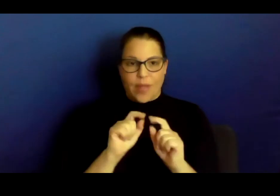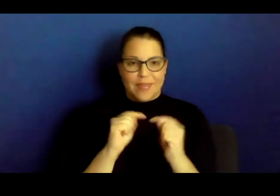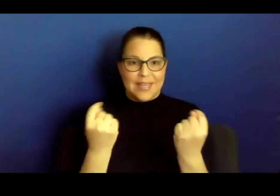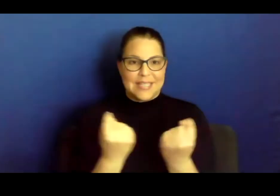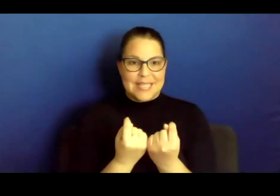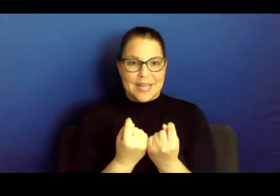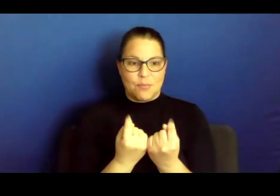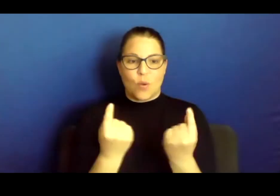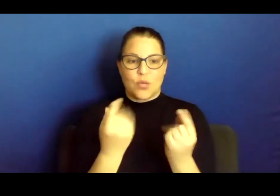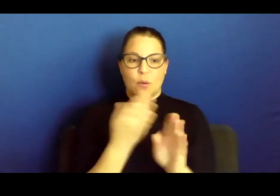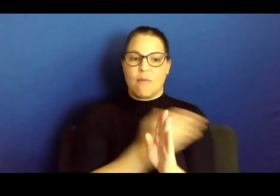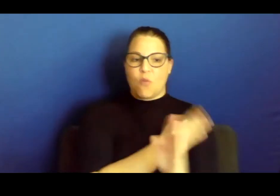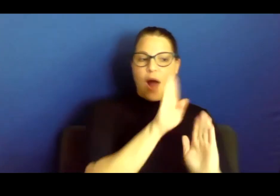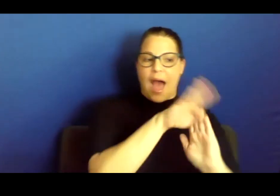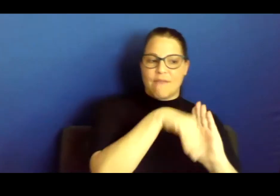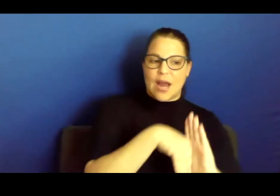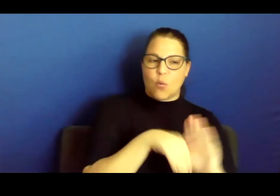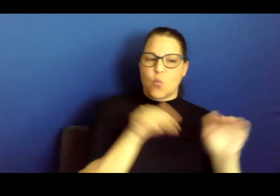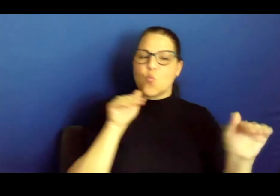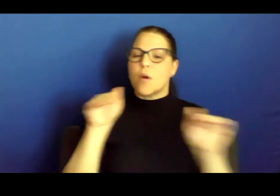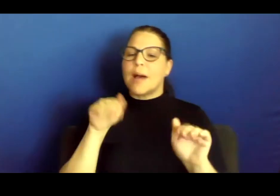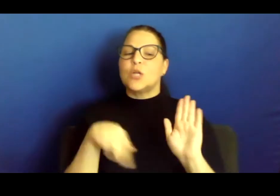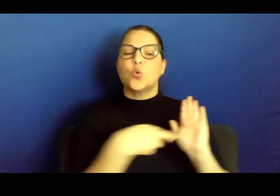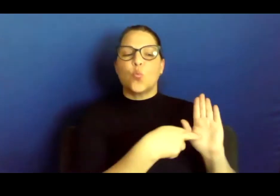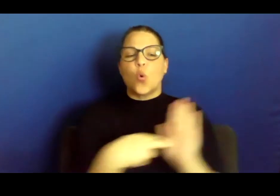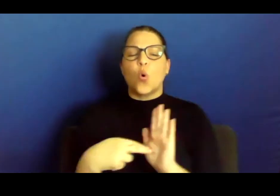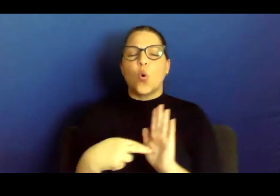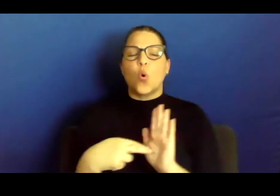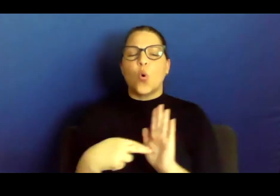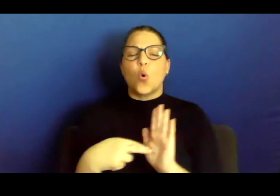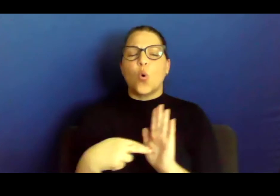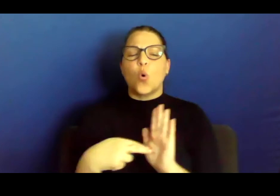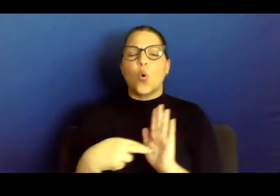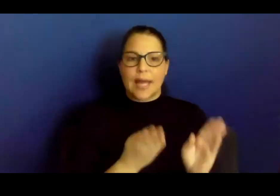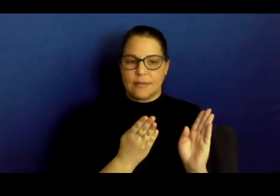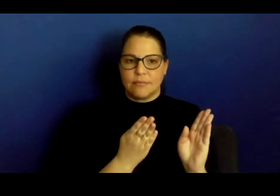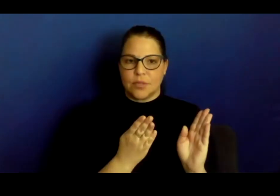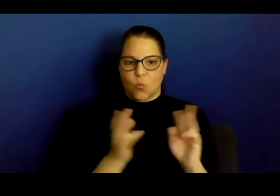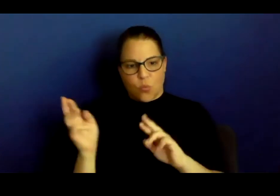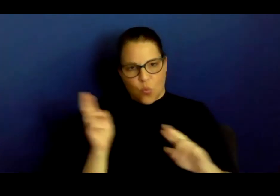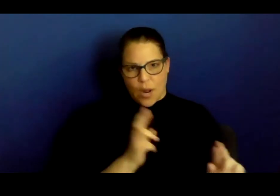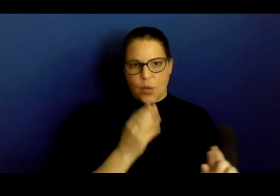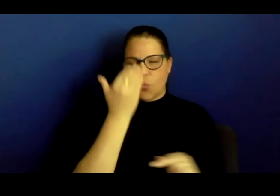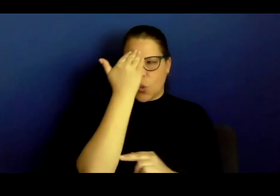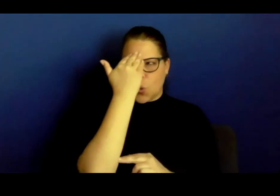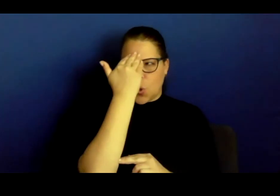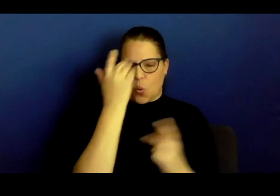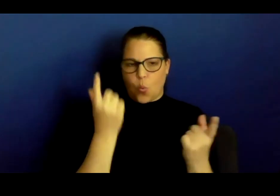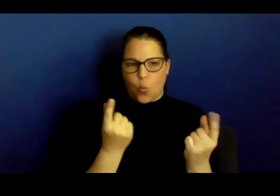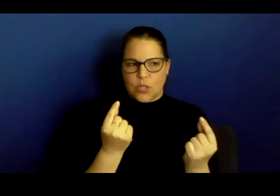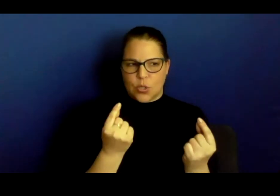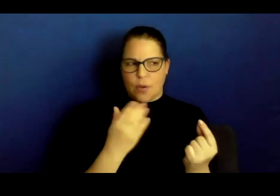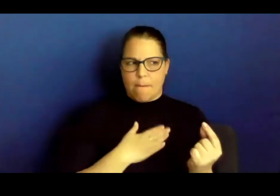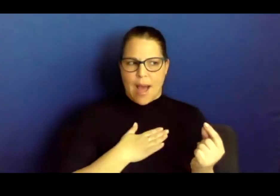hour before, what are our roles for today? How are we going to go about it? So again, we ground ourselves in what is